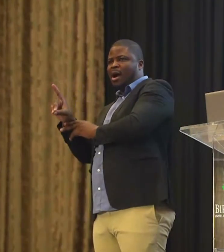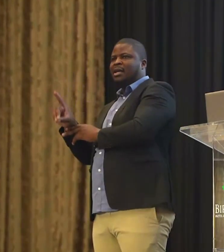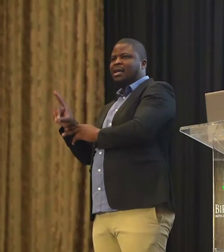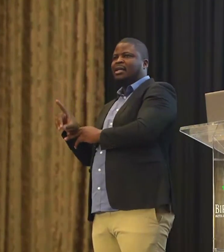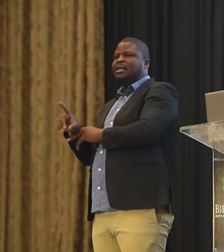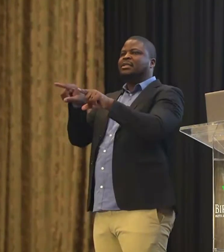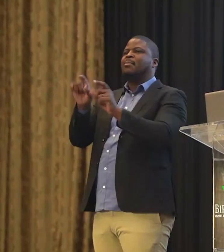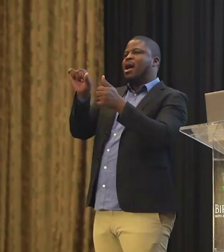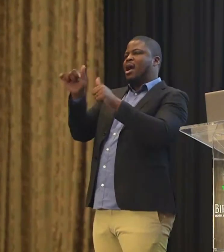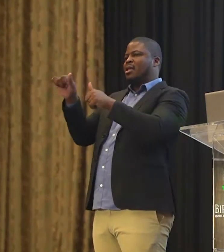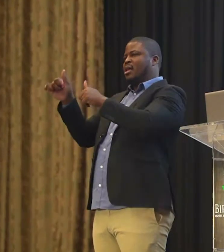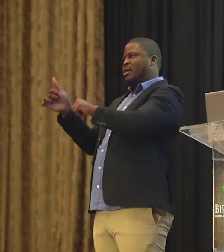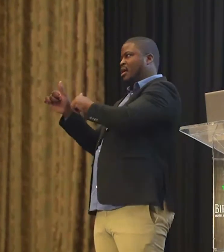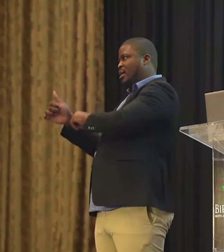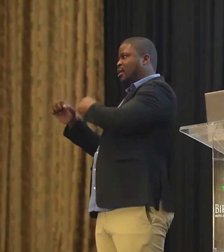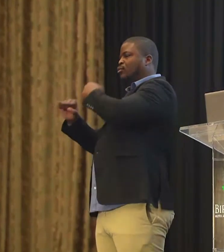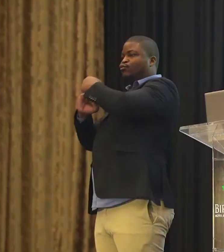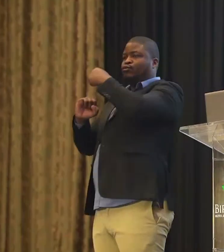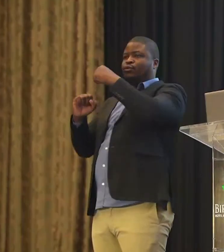structures.